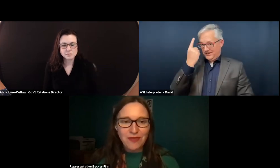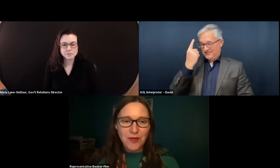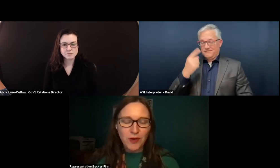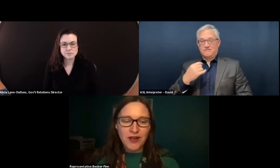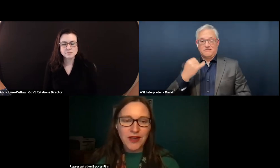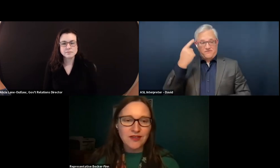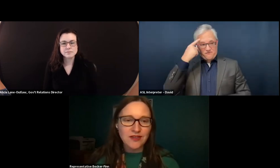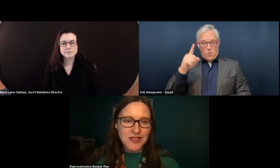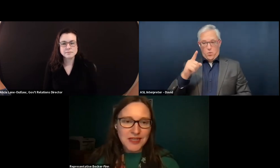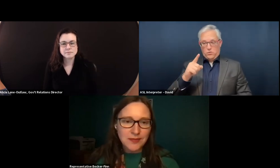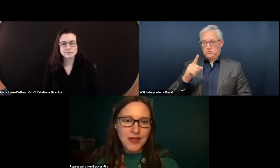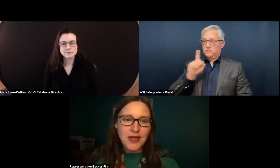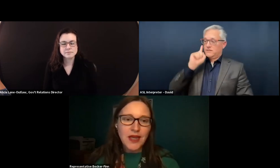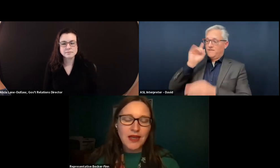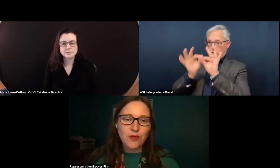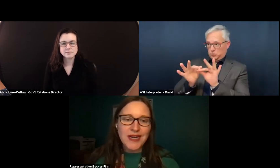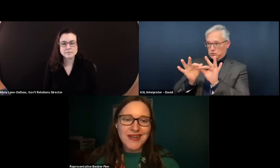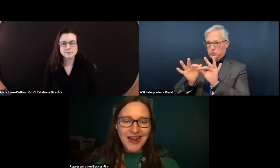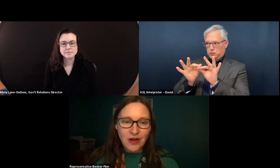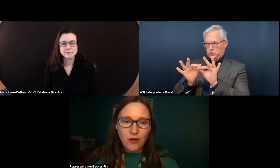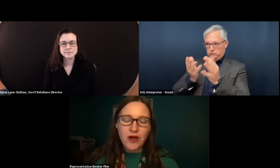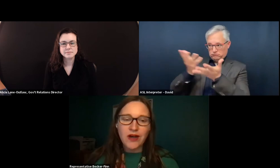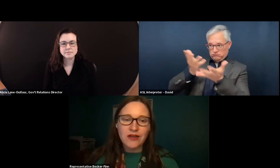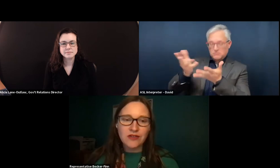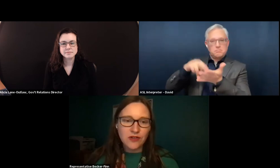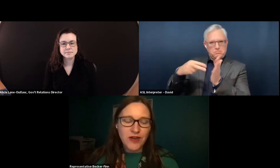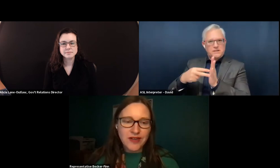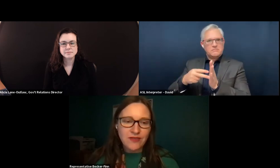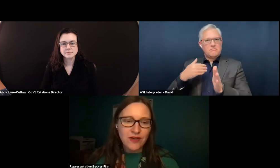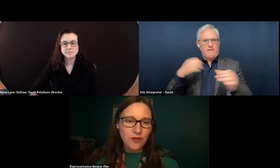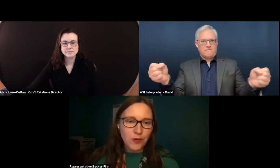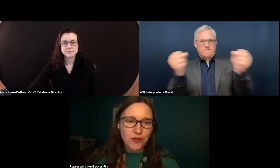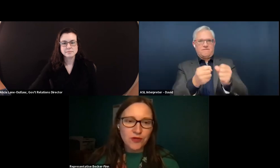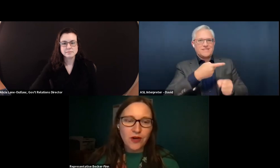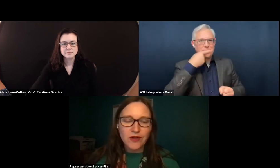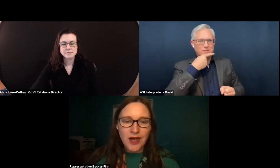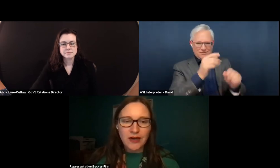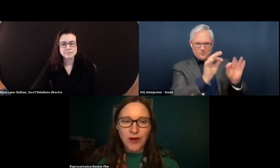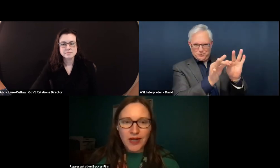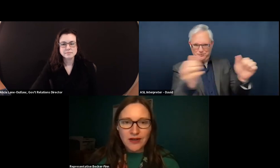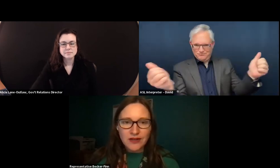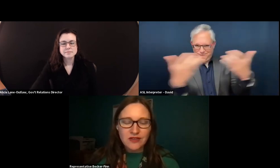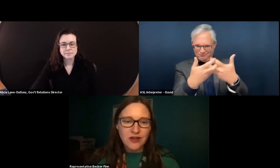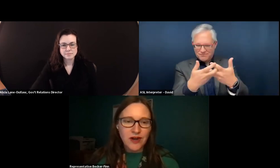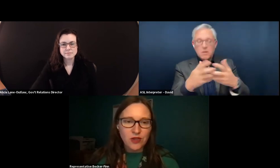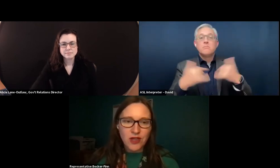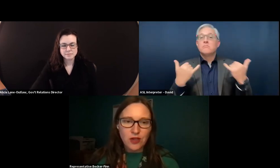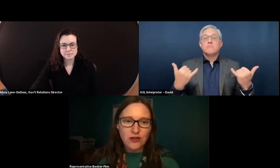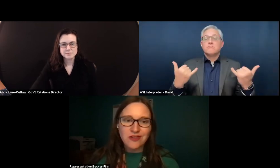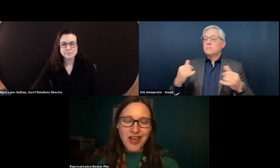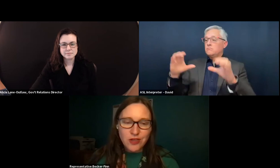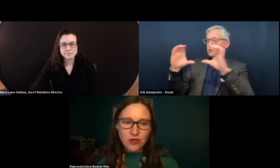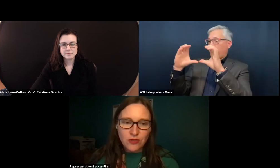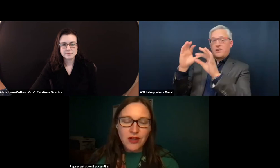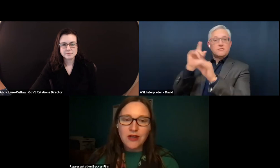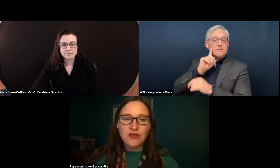to have them working as a team. And right now, certified deaf interpreters are not recognized in our